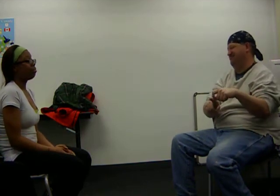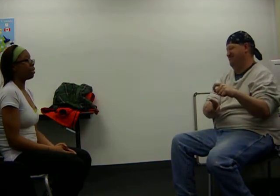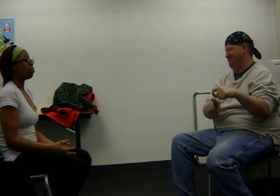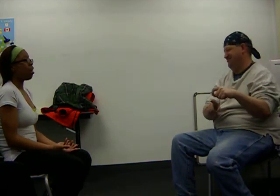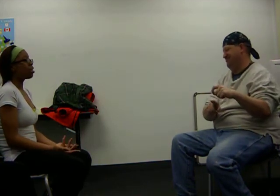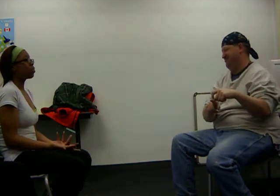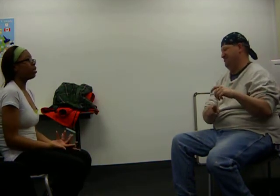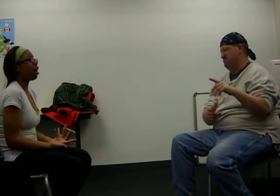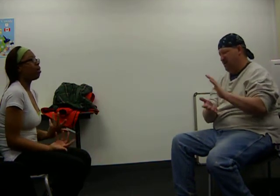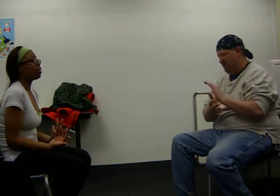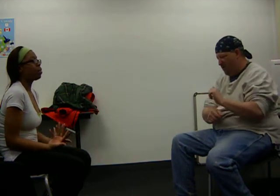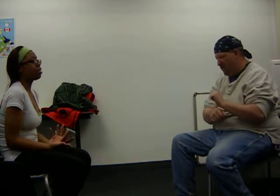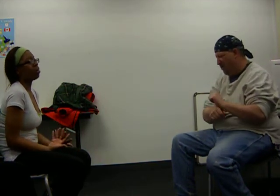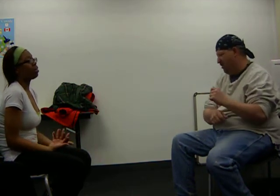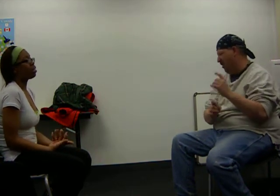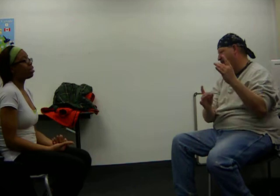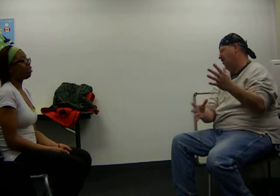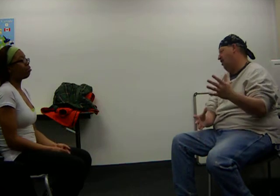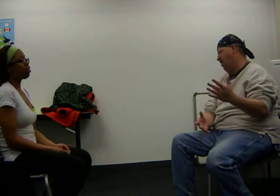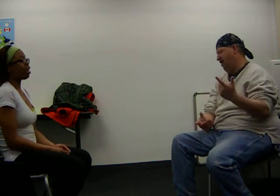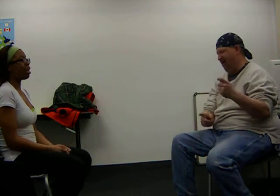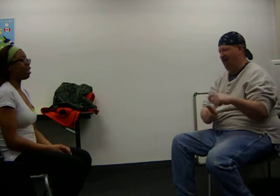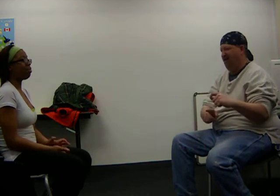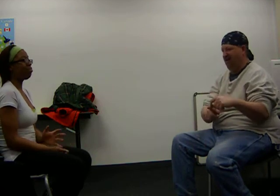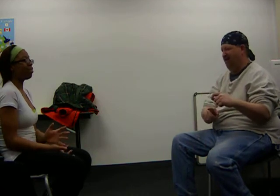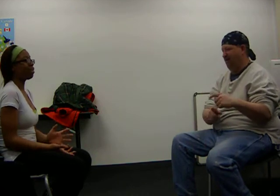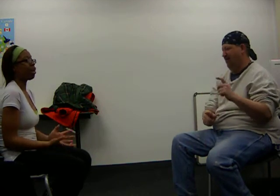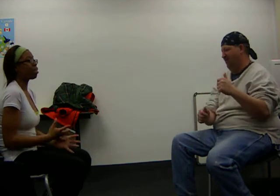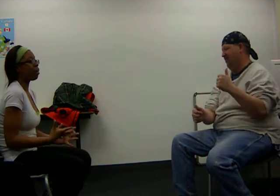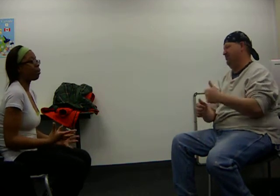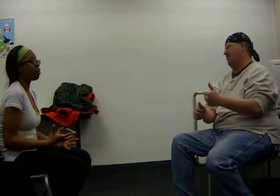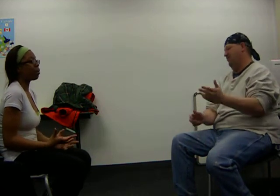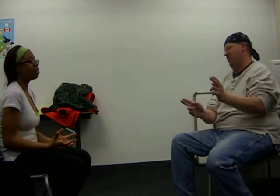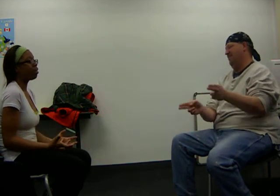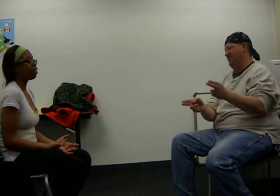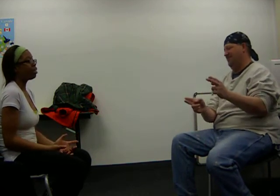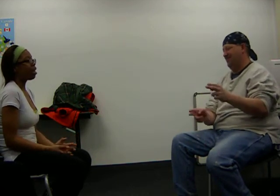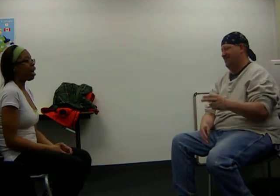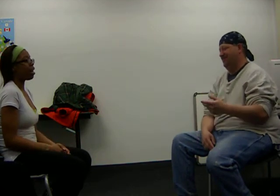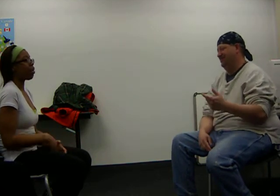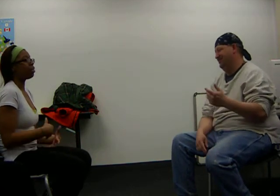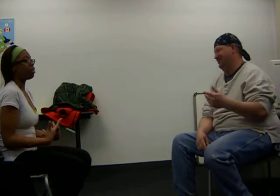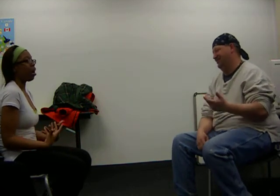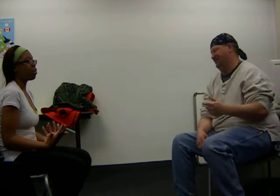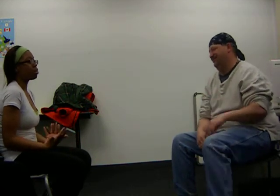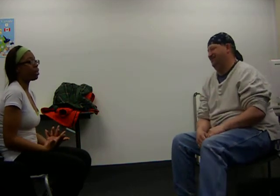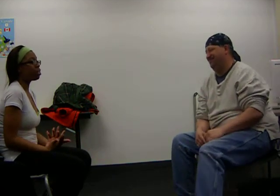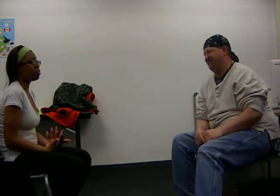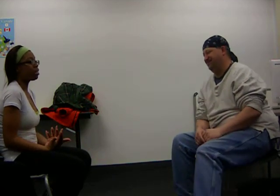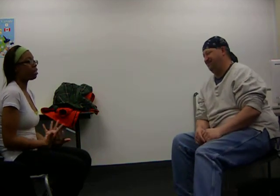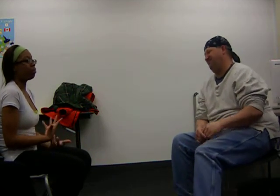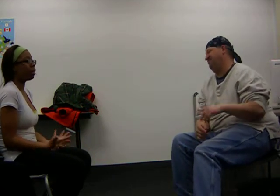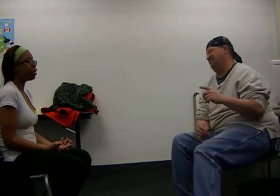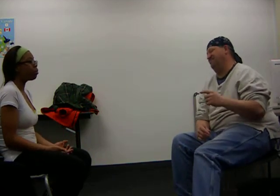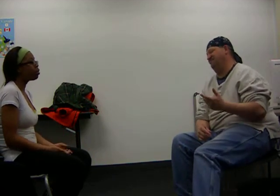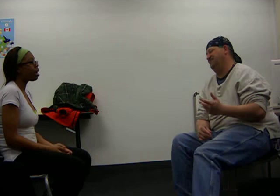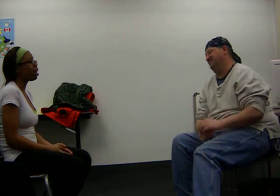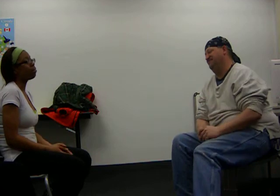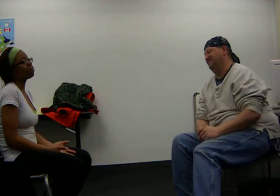But the boss really always picks on me, so, and they talked about my work, and they was always rushing me to complete the job, so